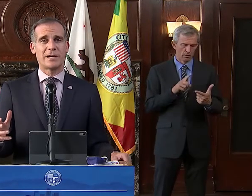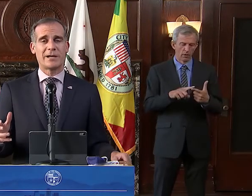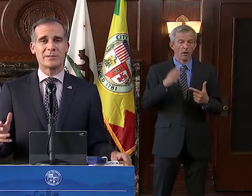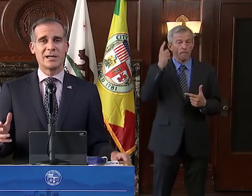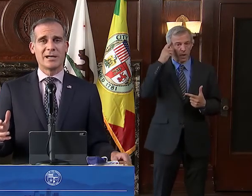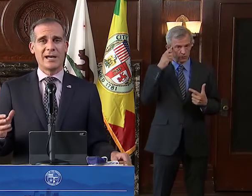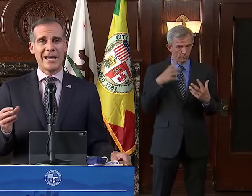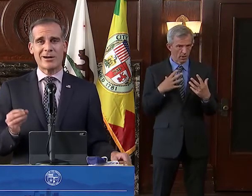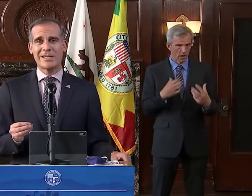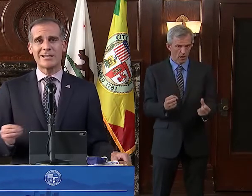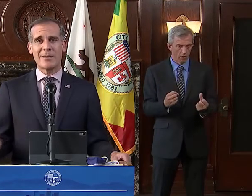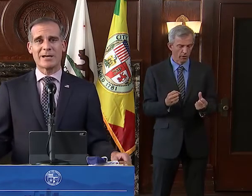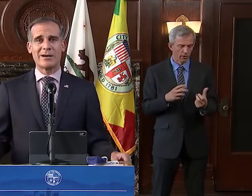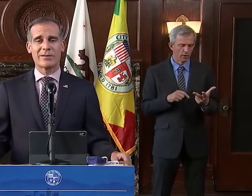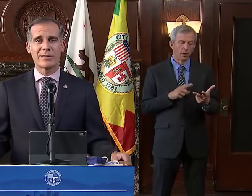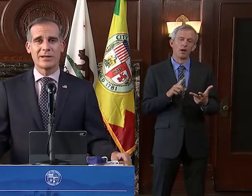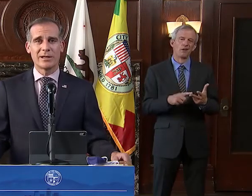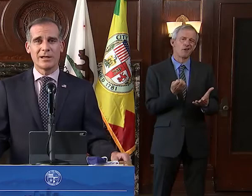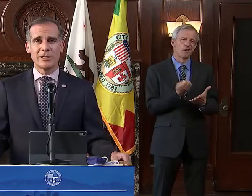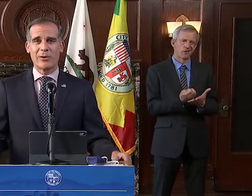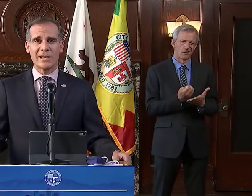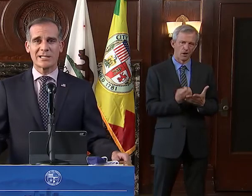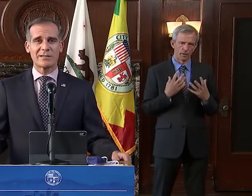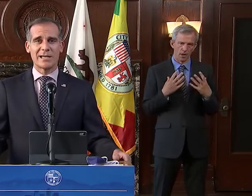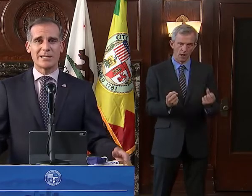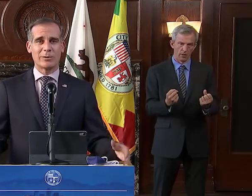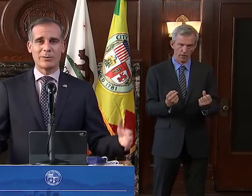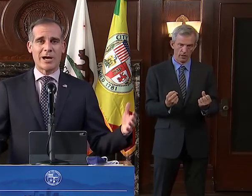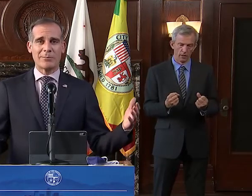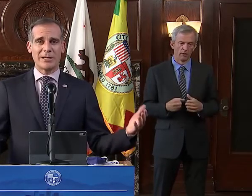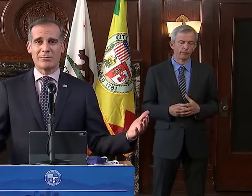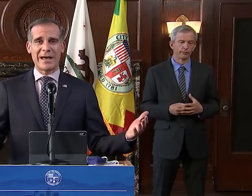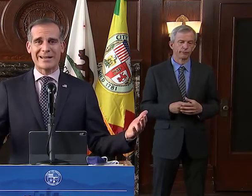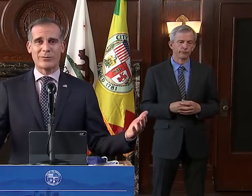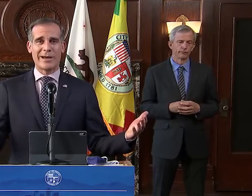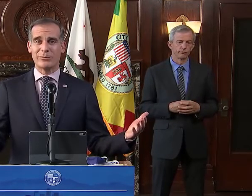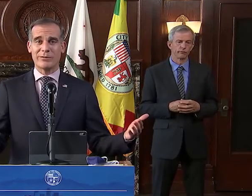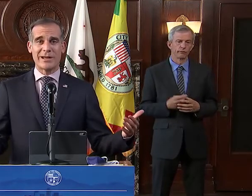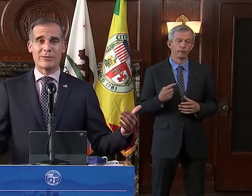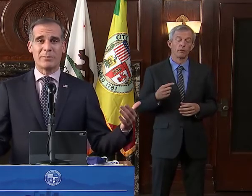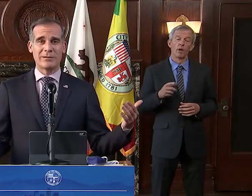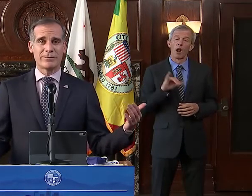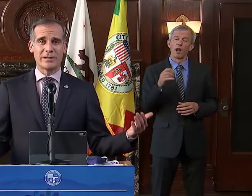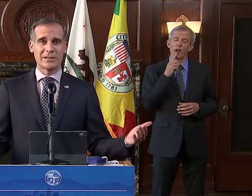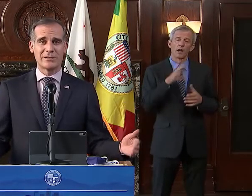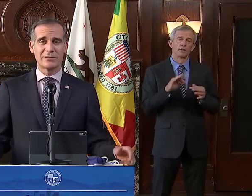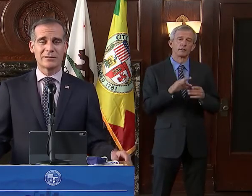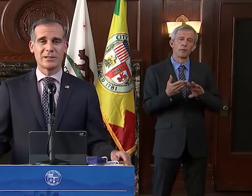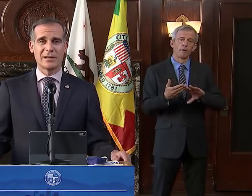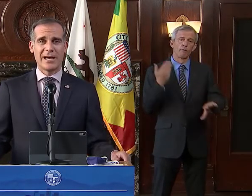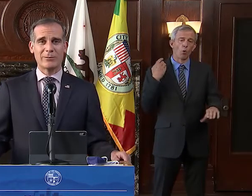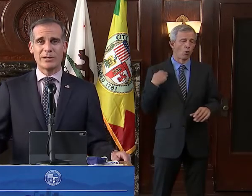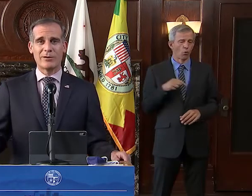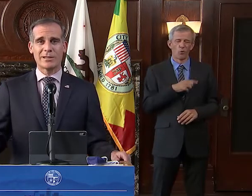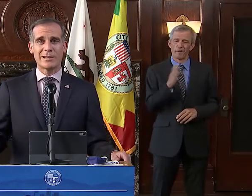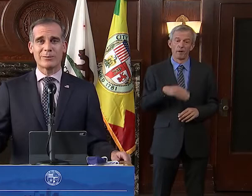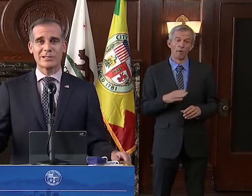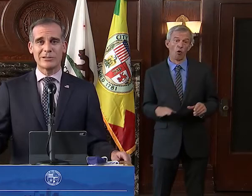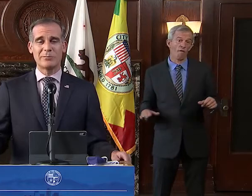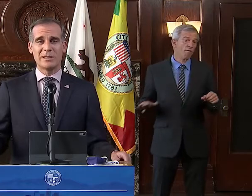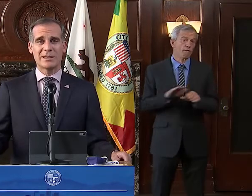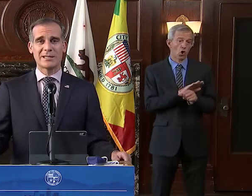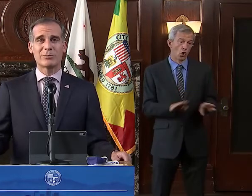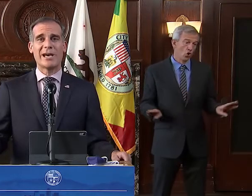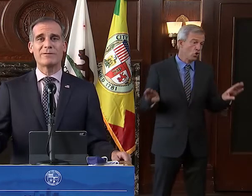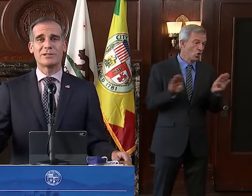tough times, and our economic health. Knowing, as I've said, that we would not be in black and white, we've never been fully closed, and we know that there will